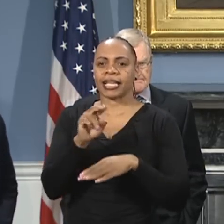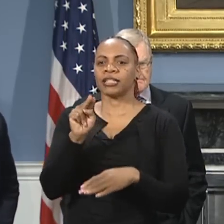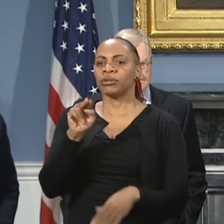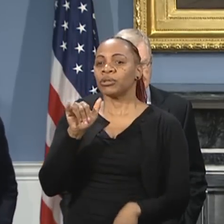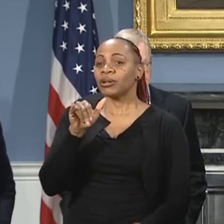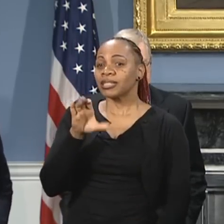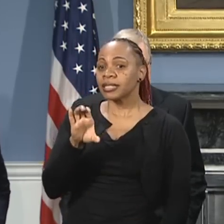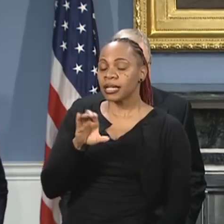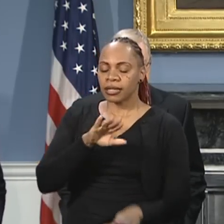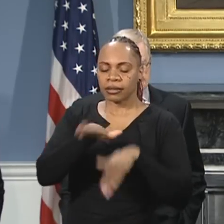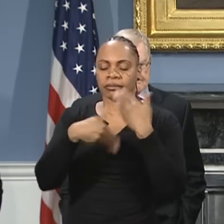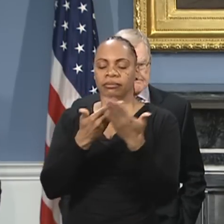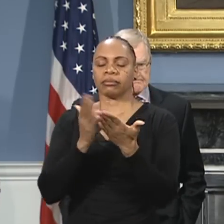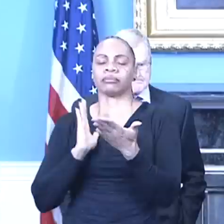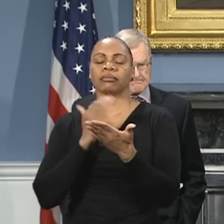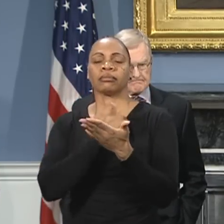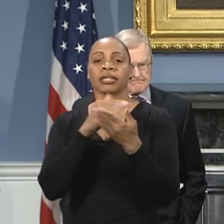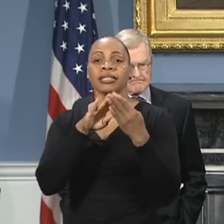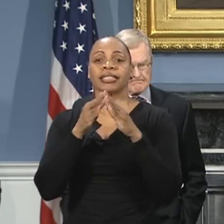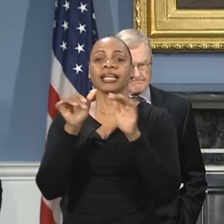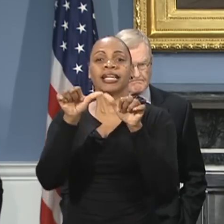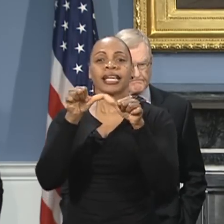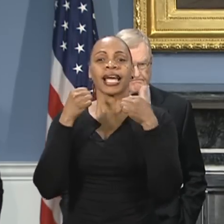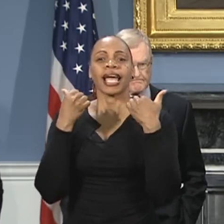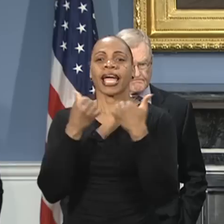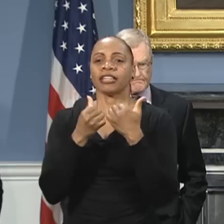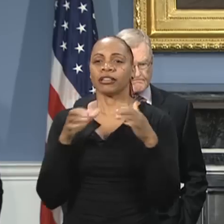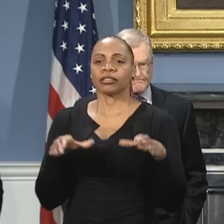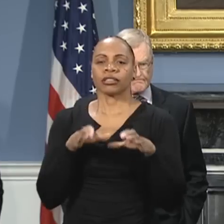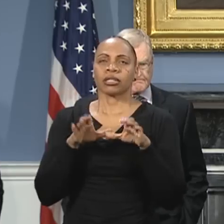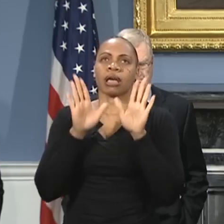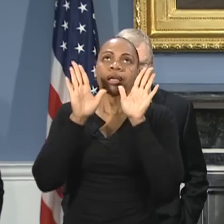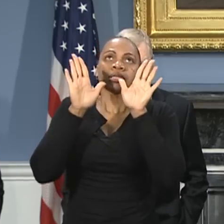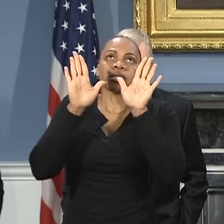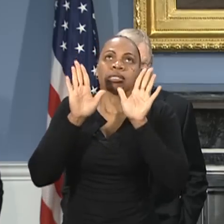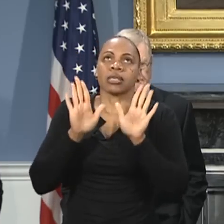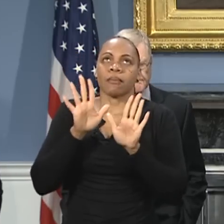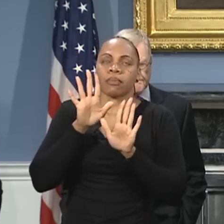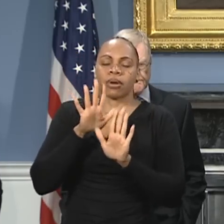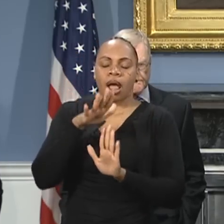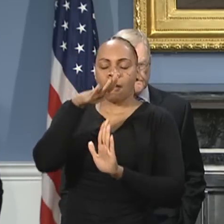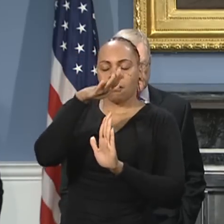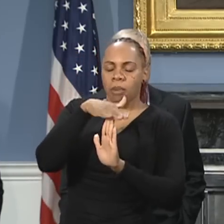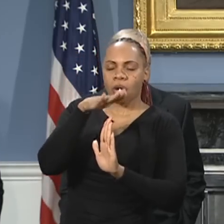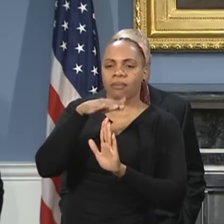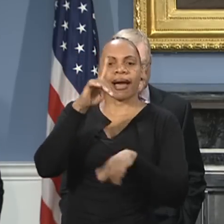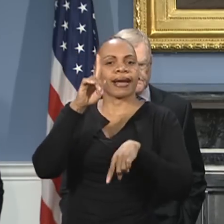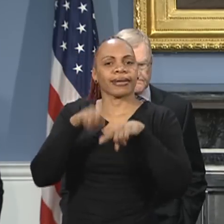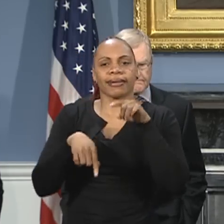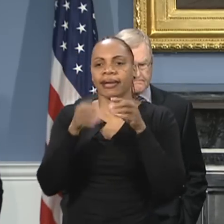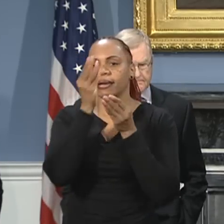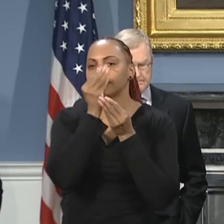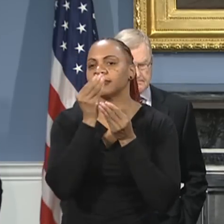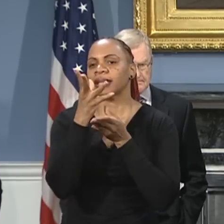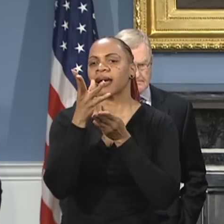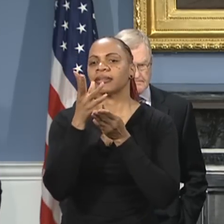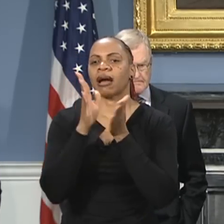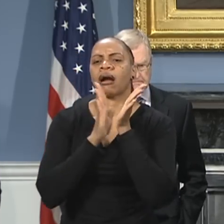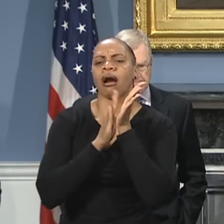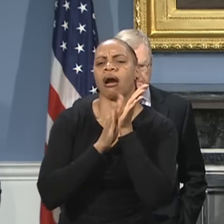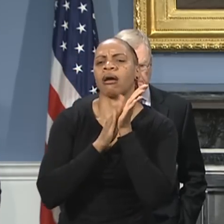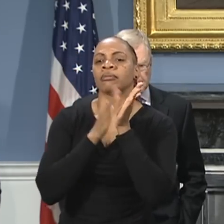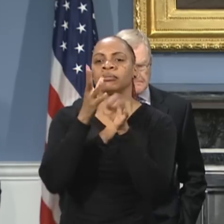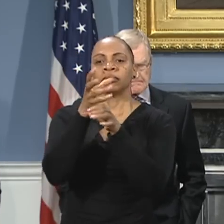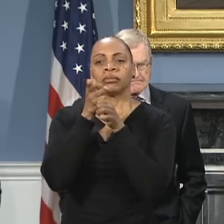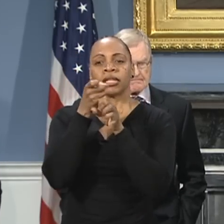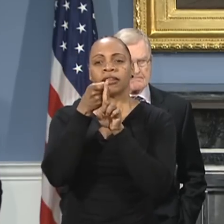all of our city agencies performed in an exemplary fashion. I can't tell you how many compliments I got from people all over the country about how